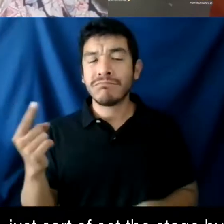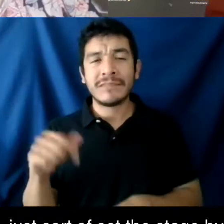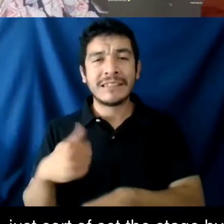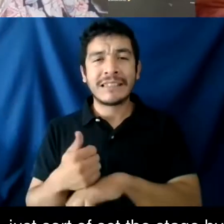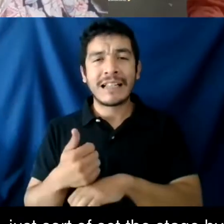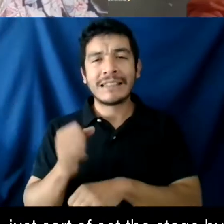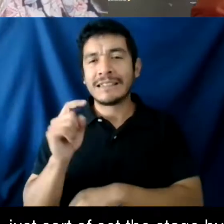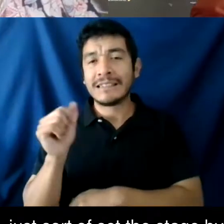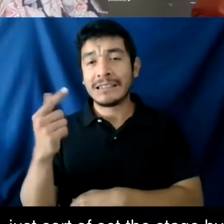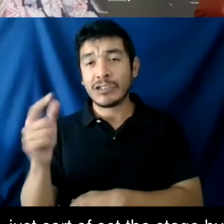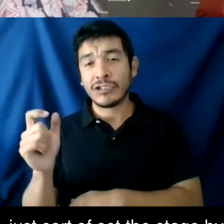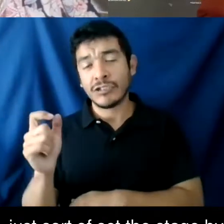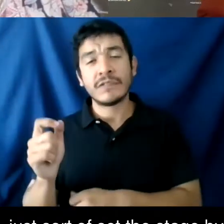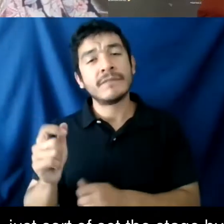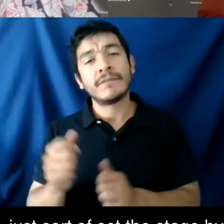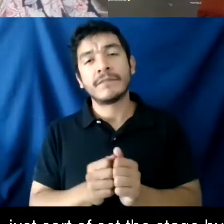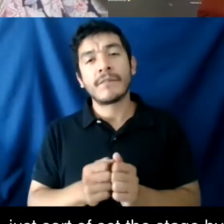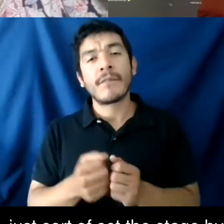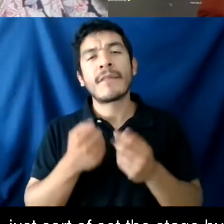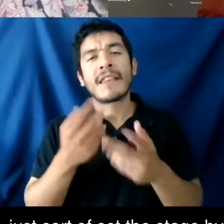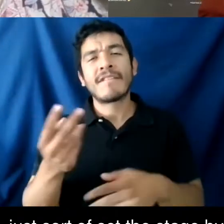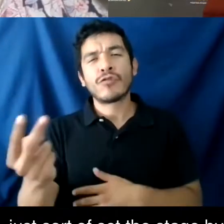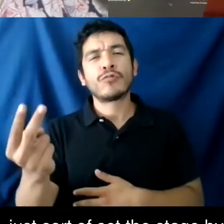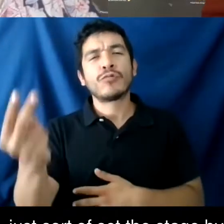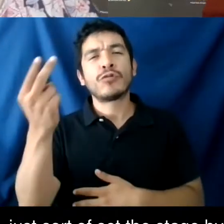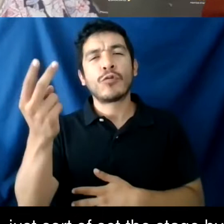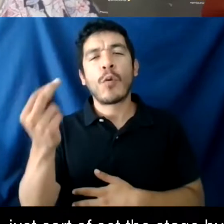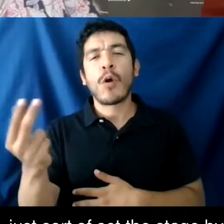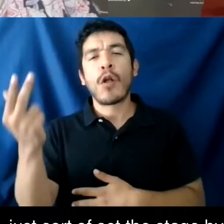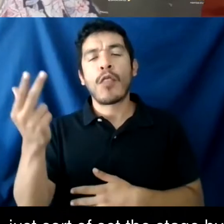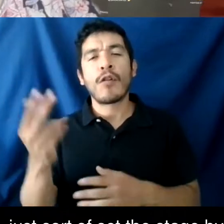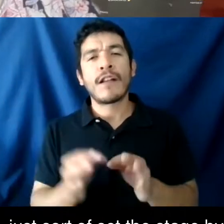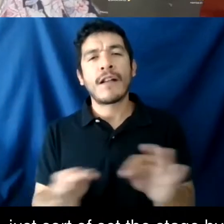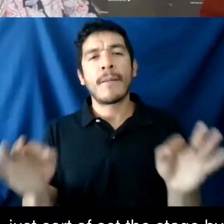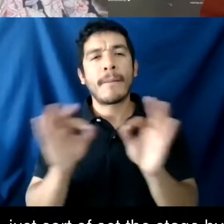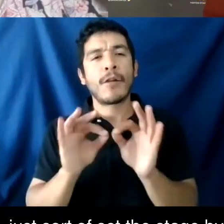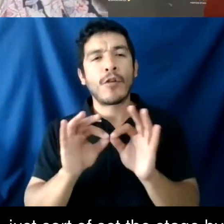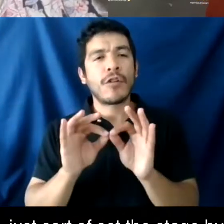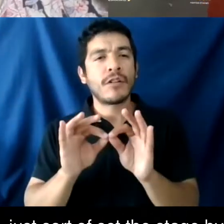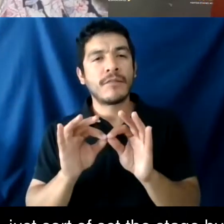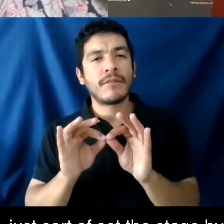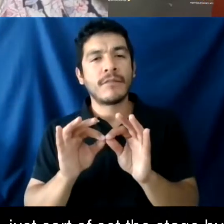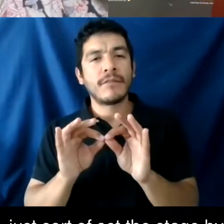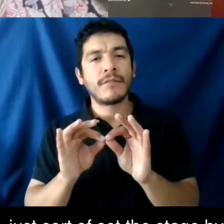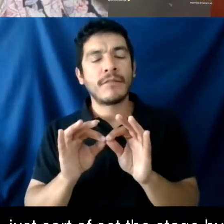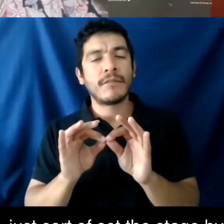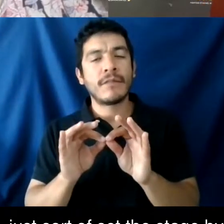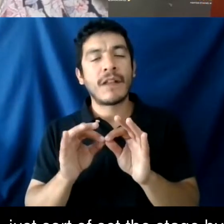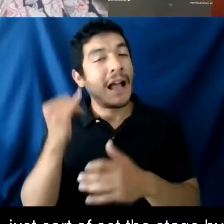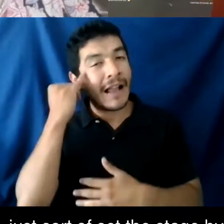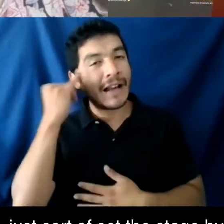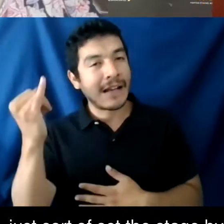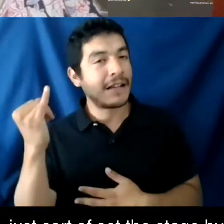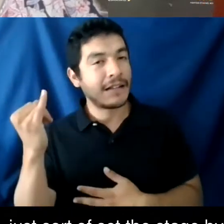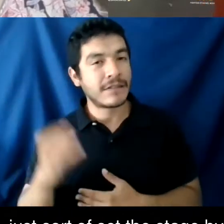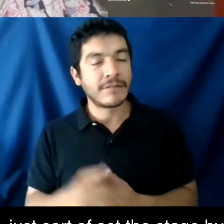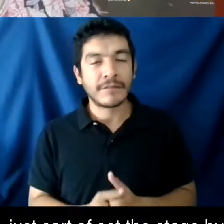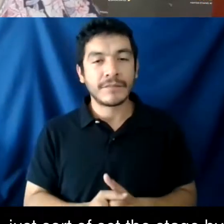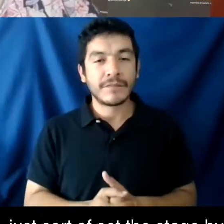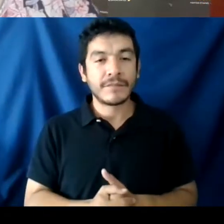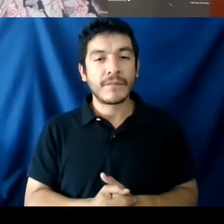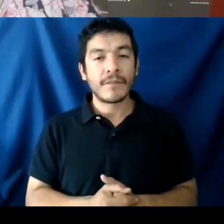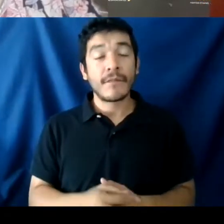stage by giving you 2 or 3 important touch points.